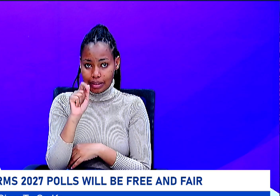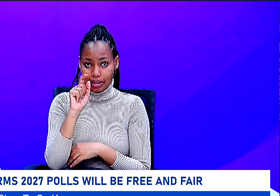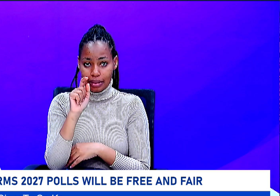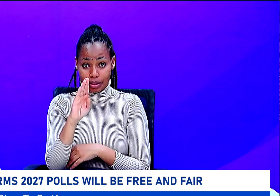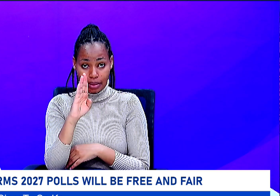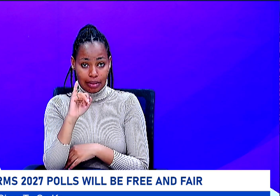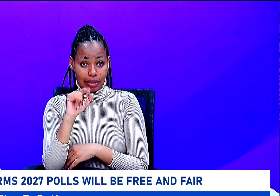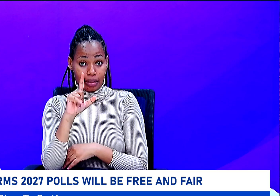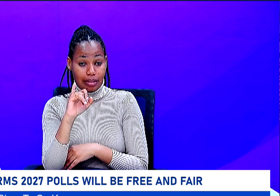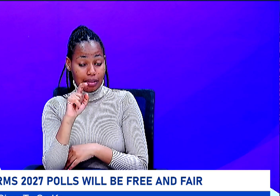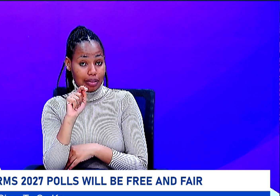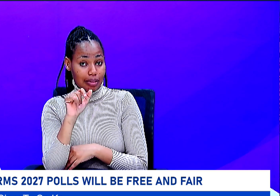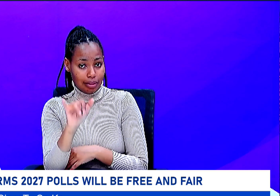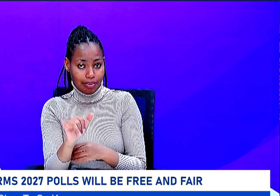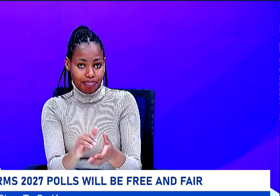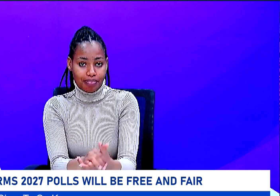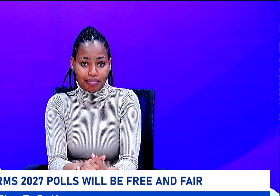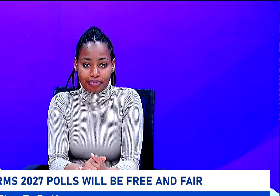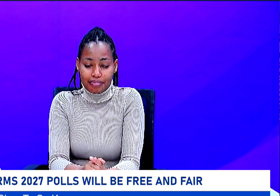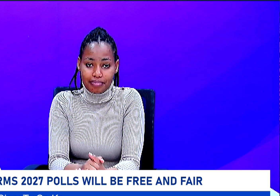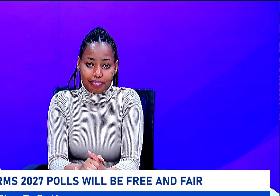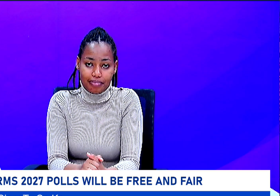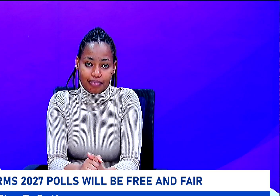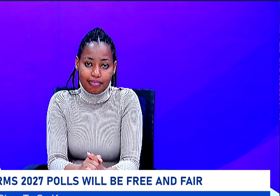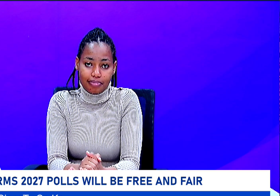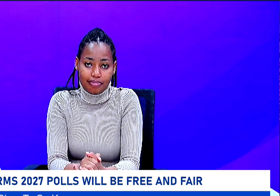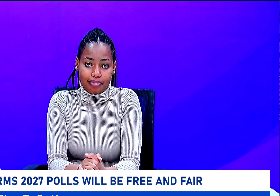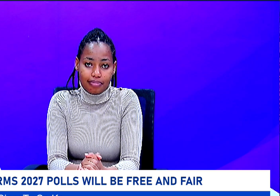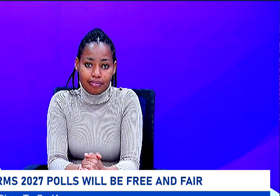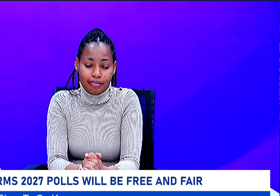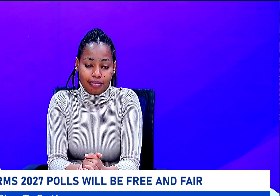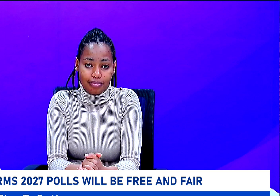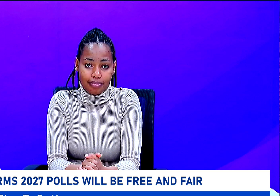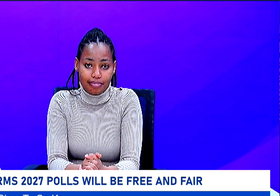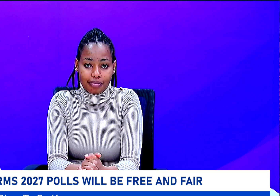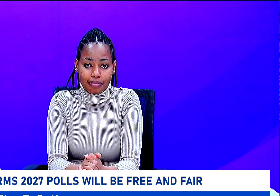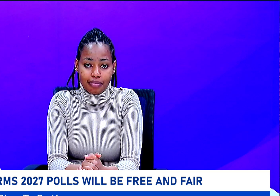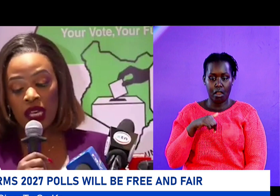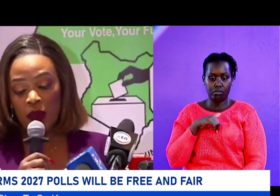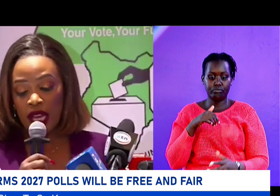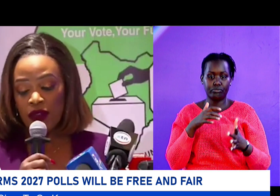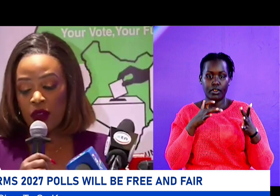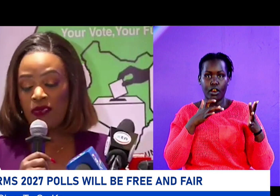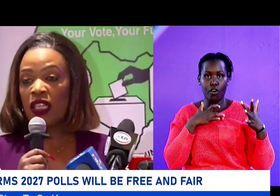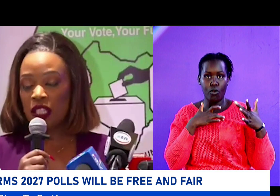to respect electoral timelines and promote national stability. Growing wave of